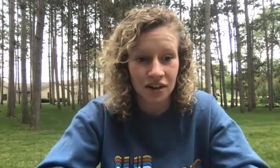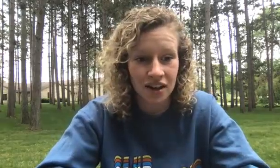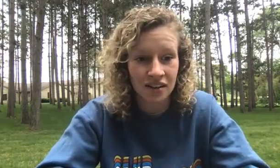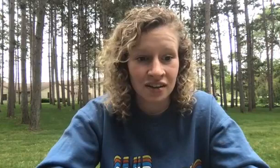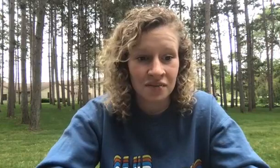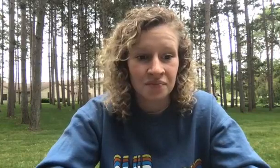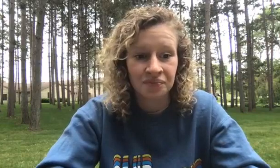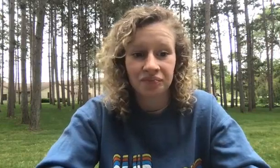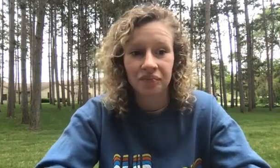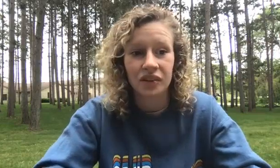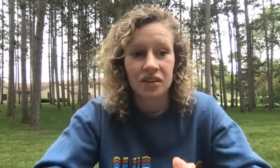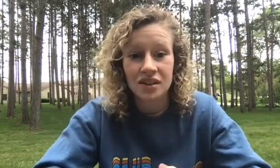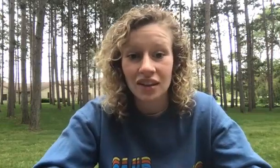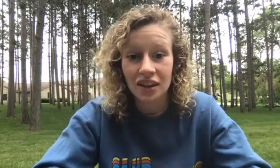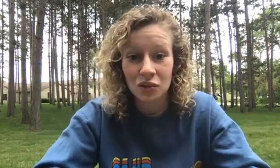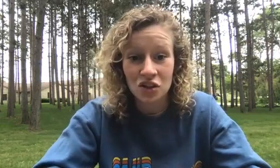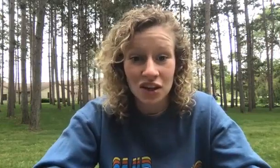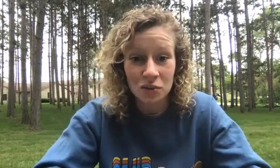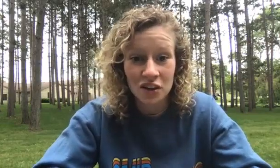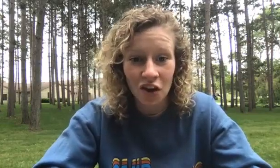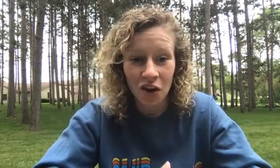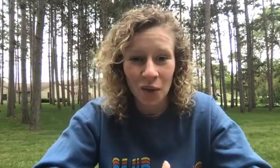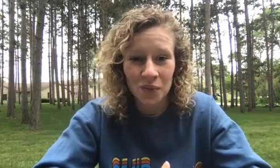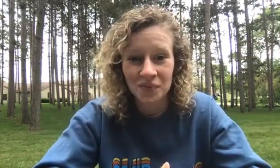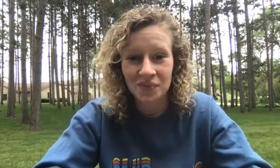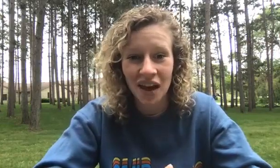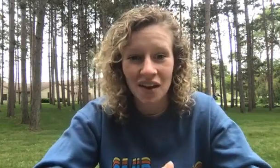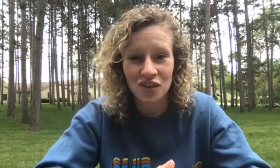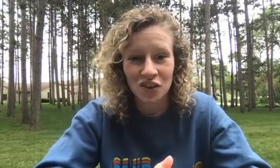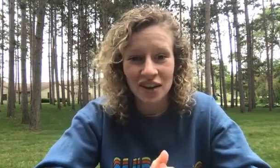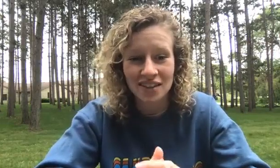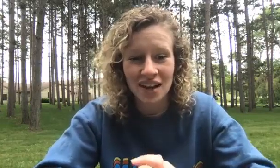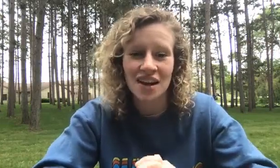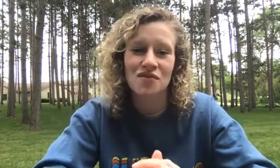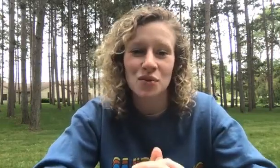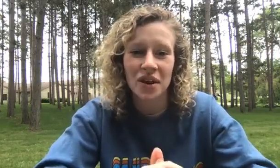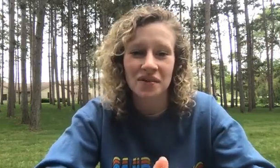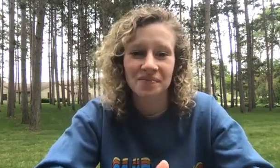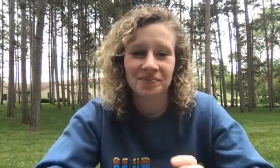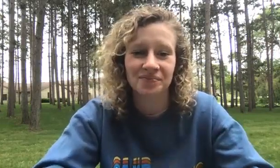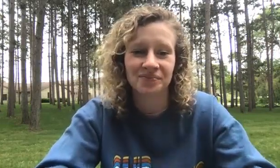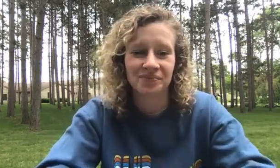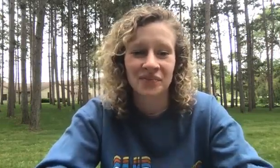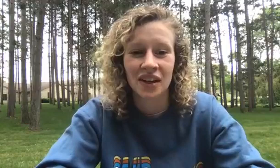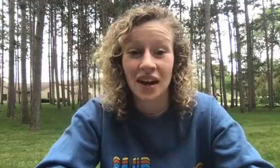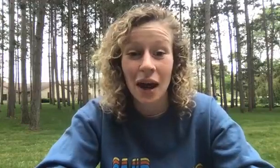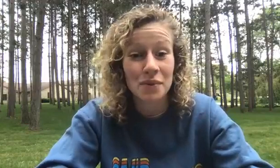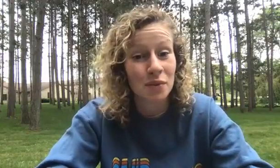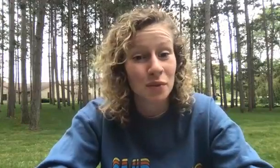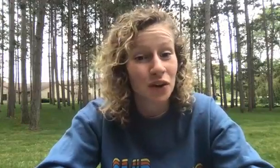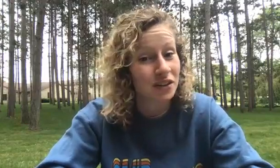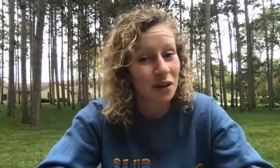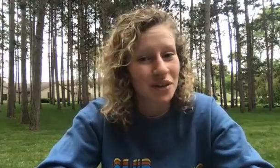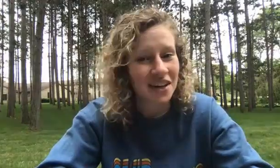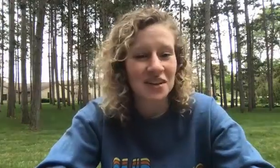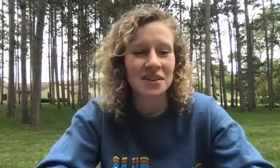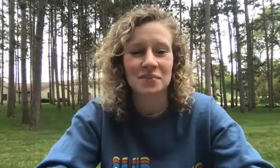different sign language as we go. Have a great day, everyone, and happy Memorial Day weekend.